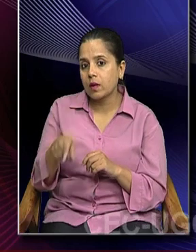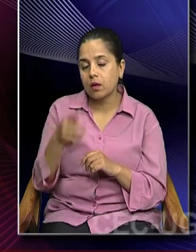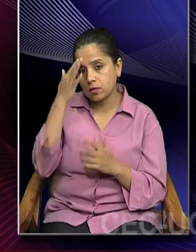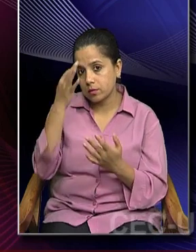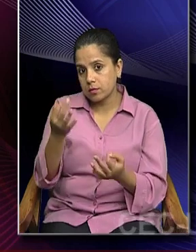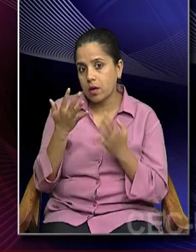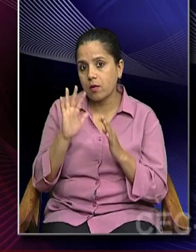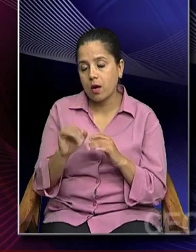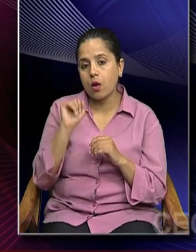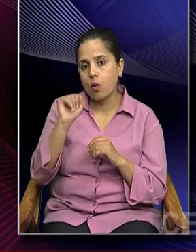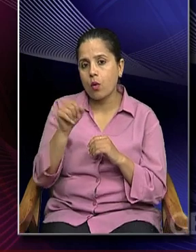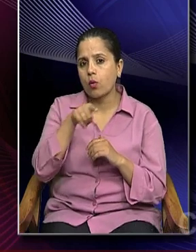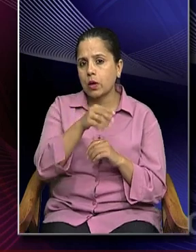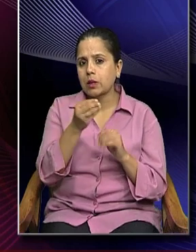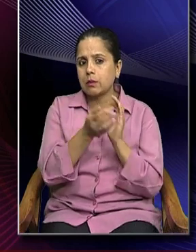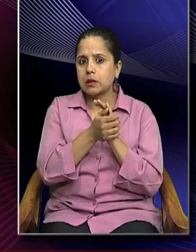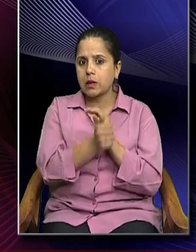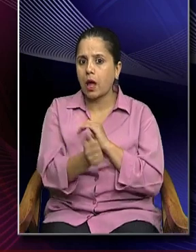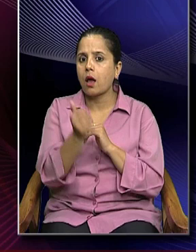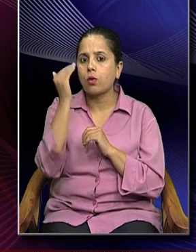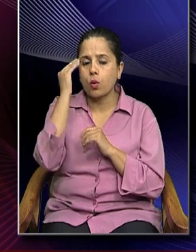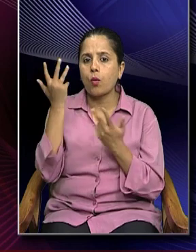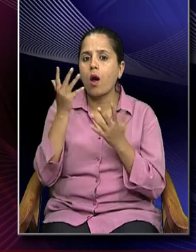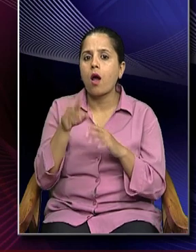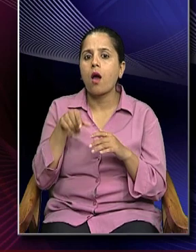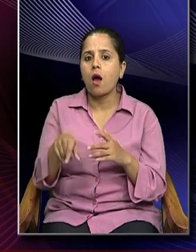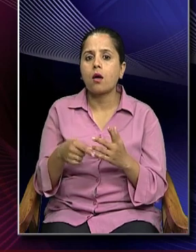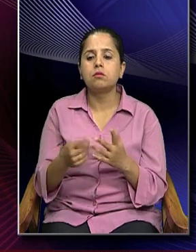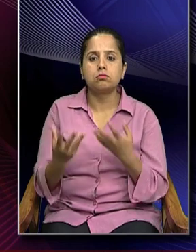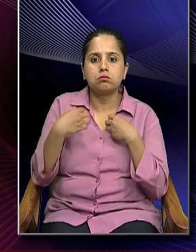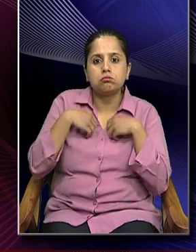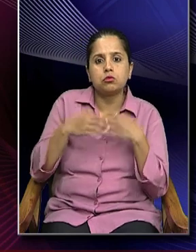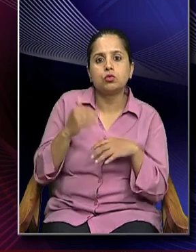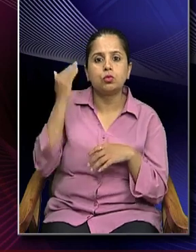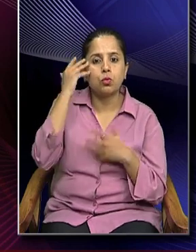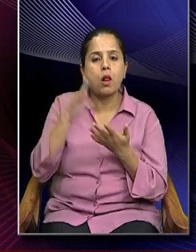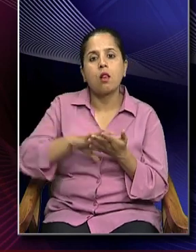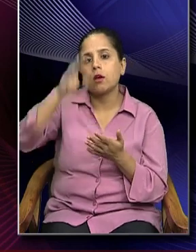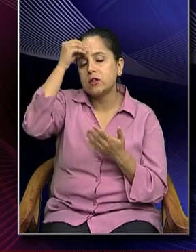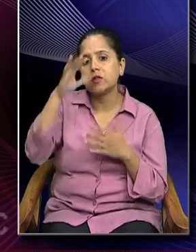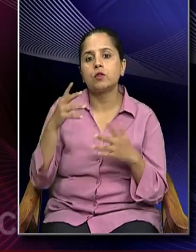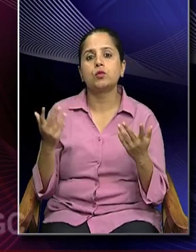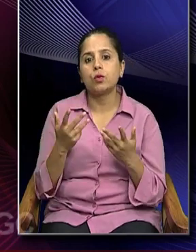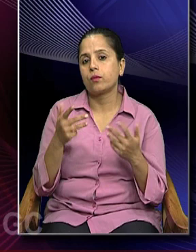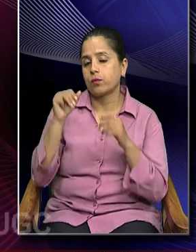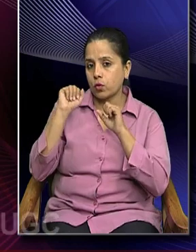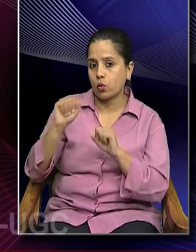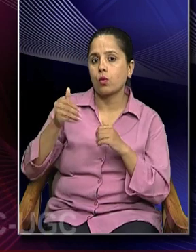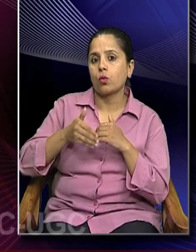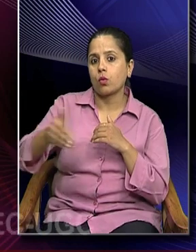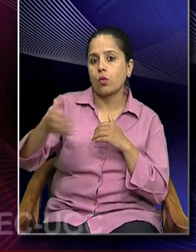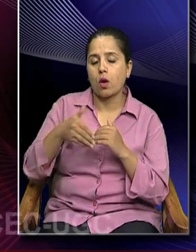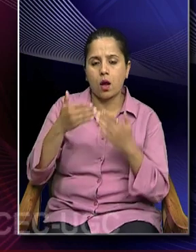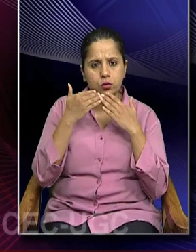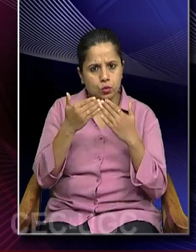mastering of the particular skills, what they have gauged and what they have learnt during their